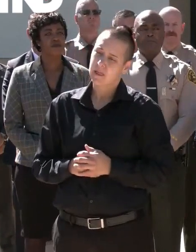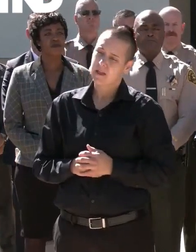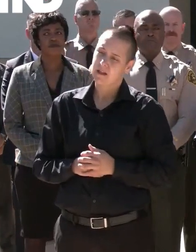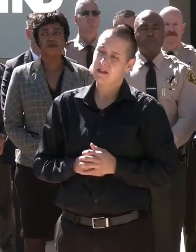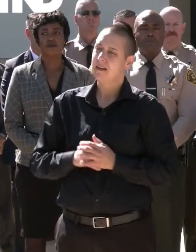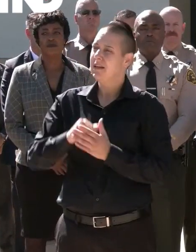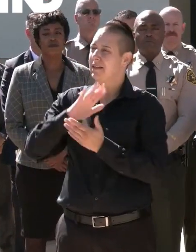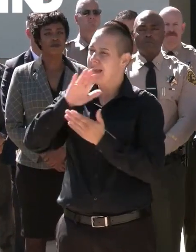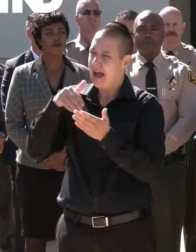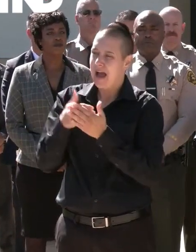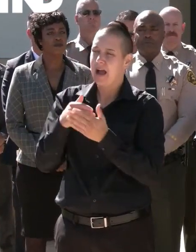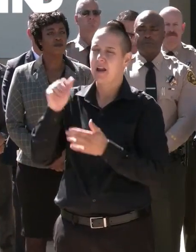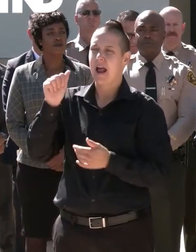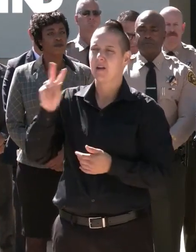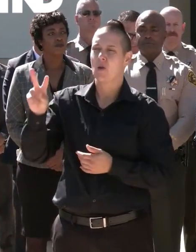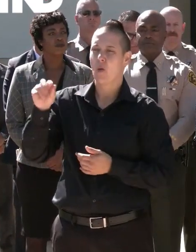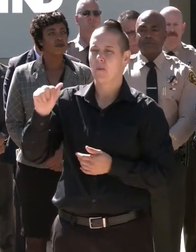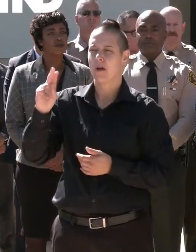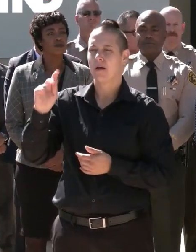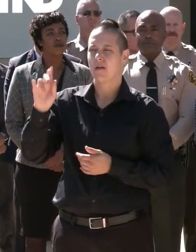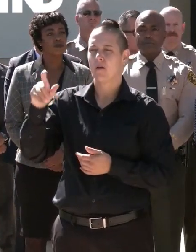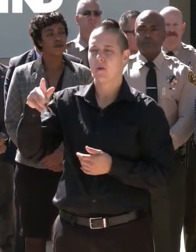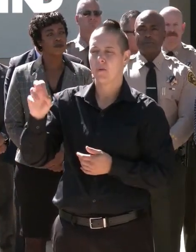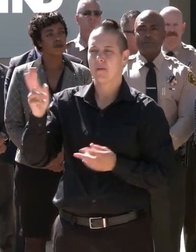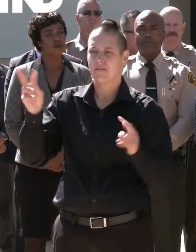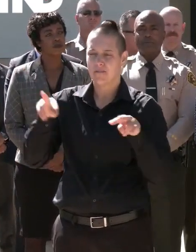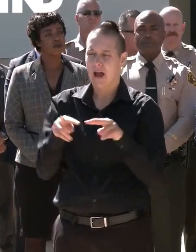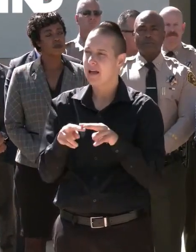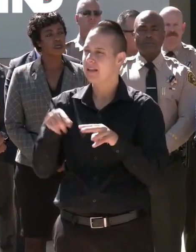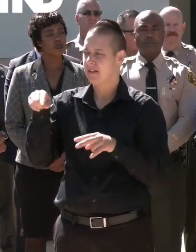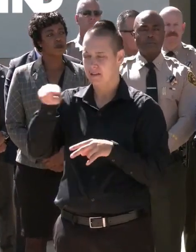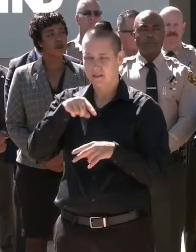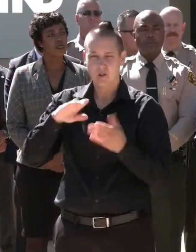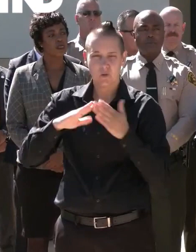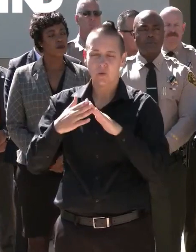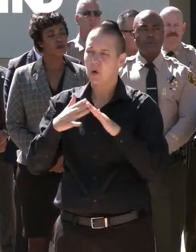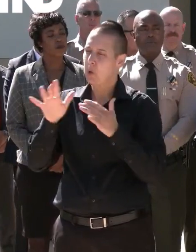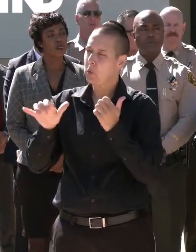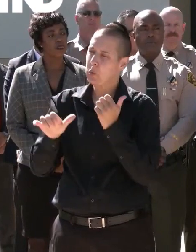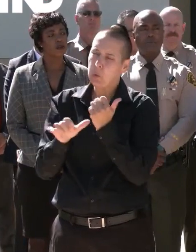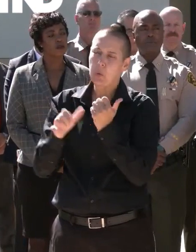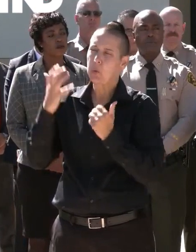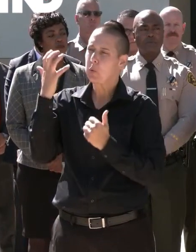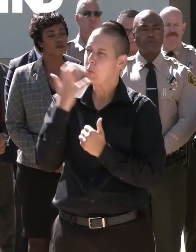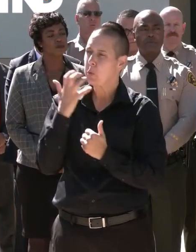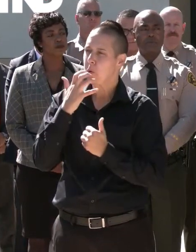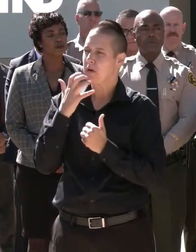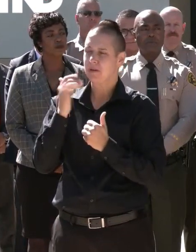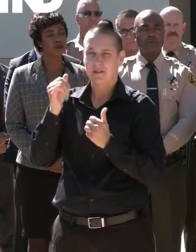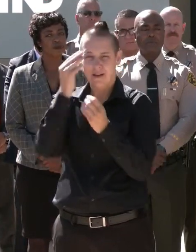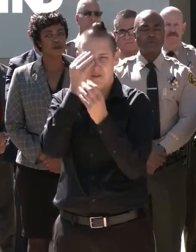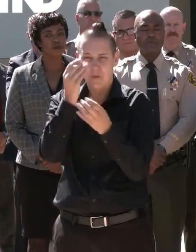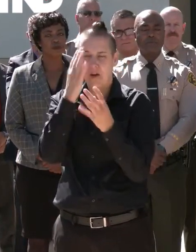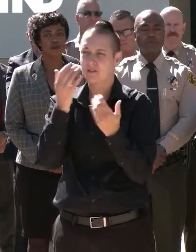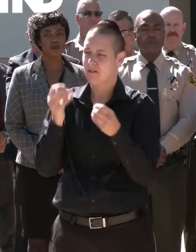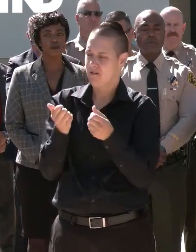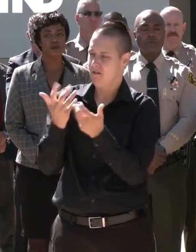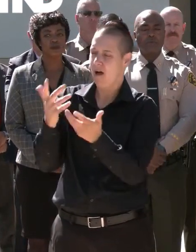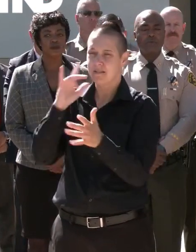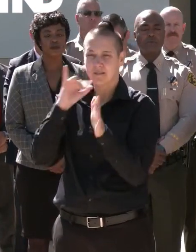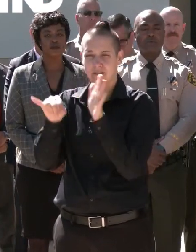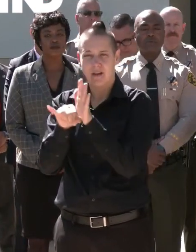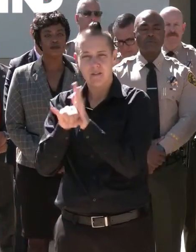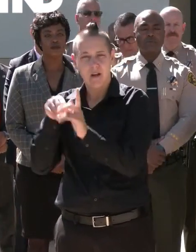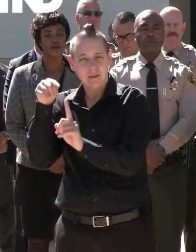The entire Antelope Valley community assistants played an instrumental role in gleaning information leading to the identification